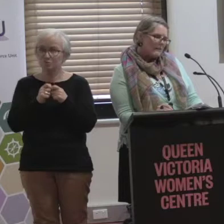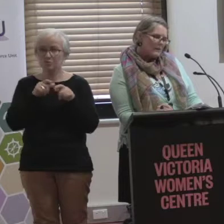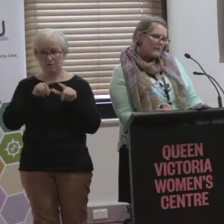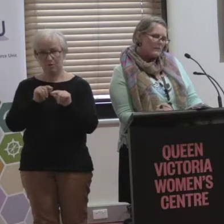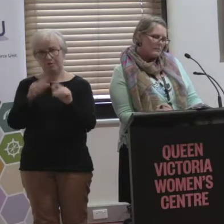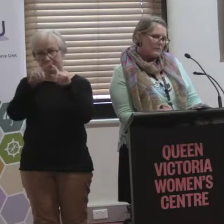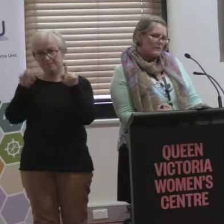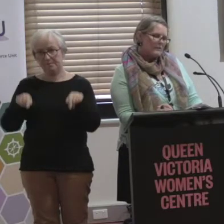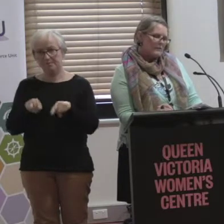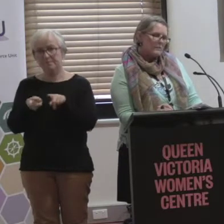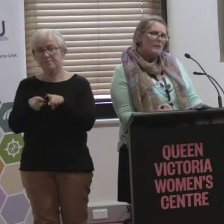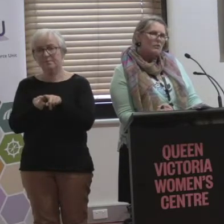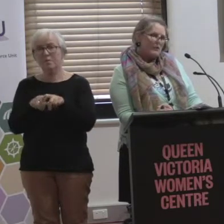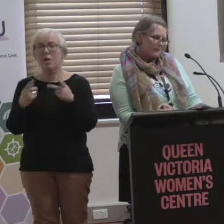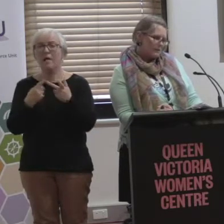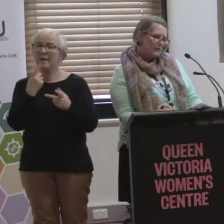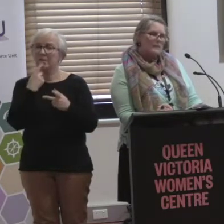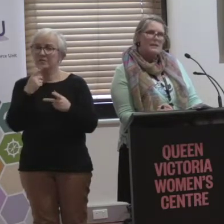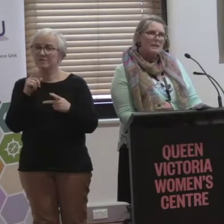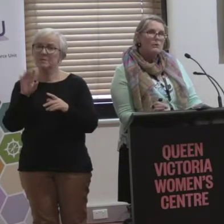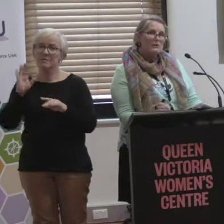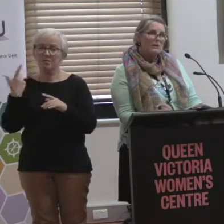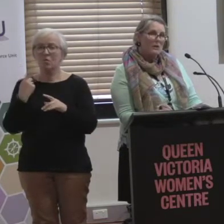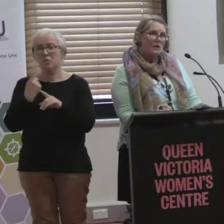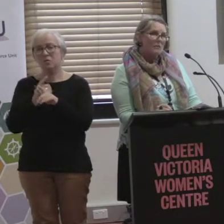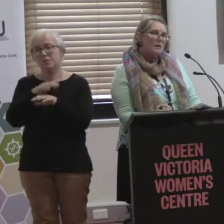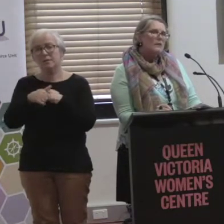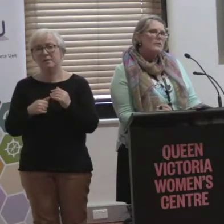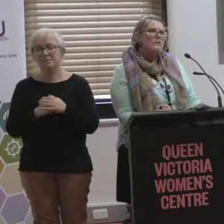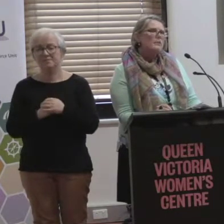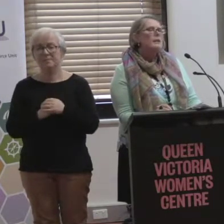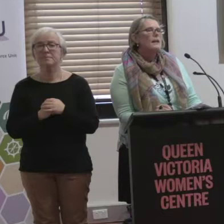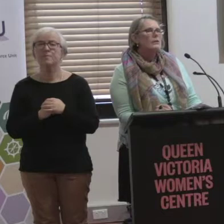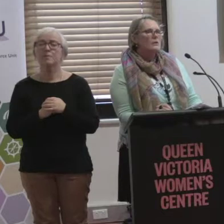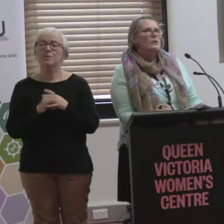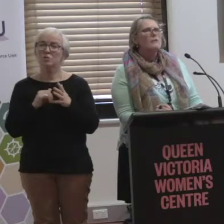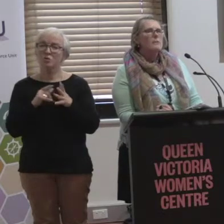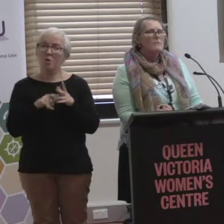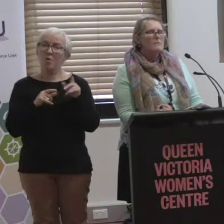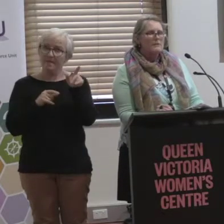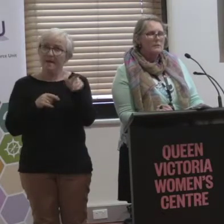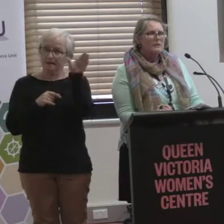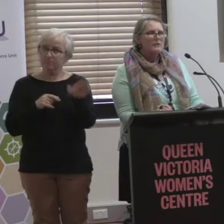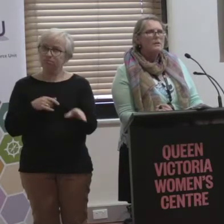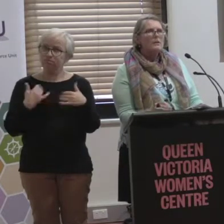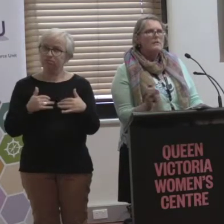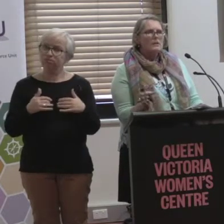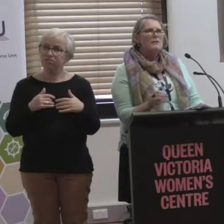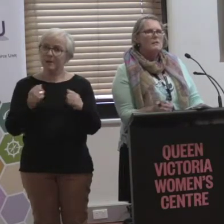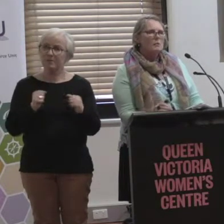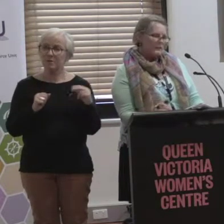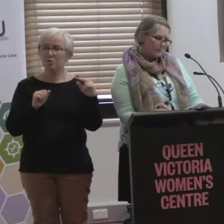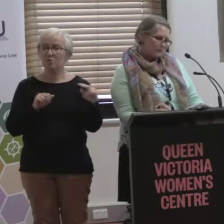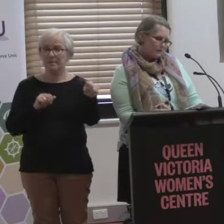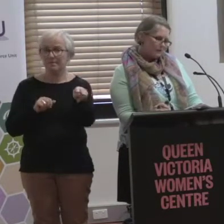any other values and preferences that the patient has expressed at any point in time. So they really have to look at it from the perspective of